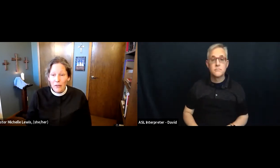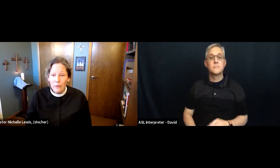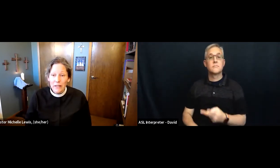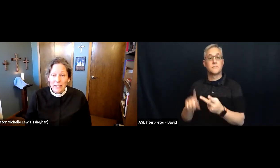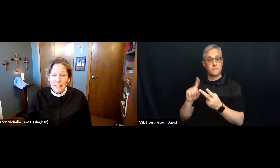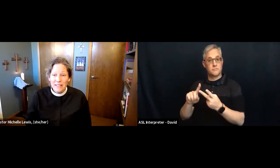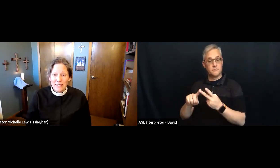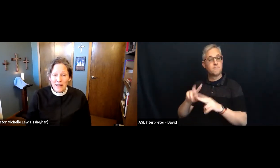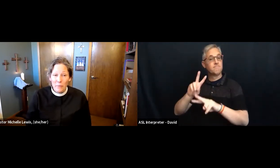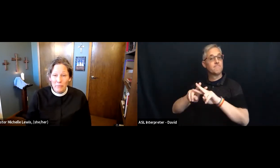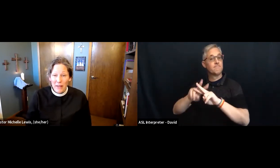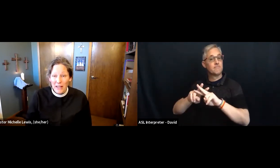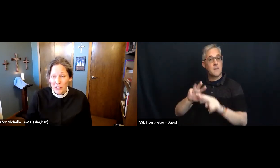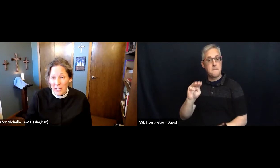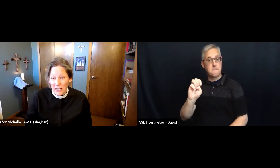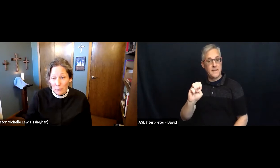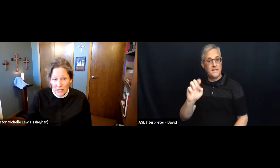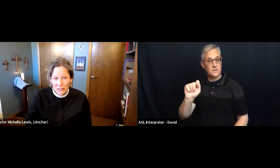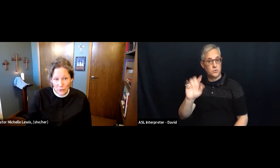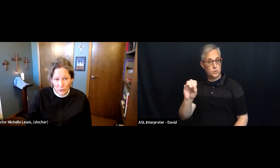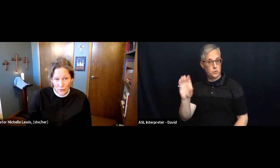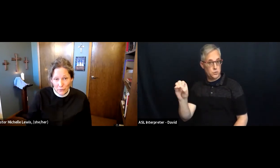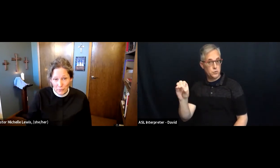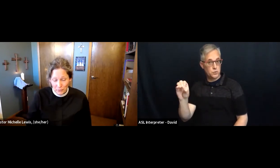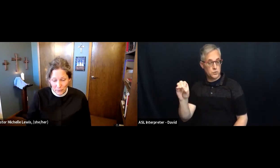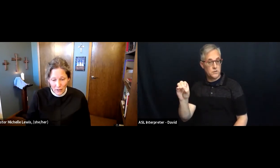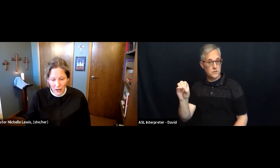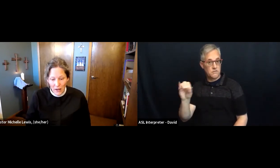The other one is hashtag Me Too.